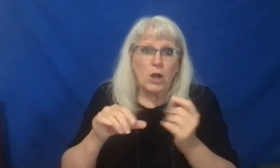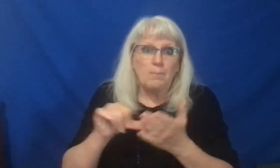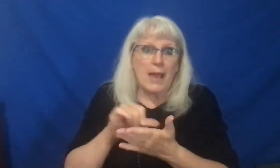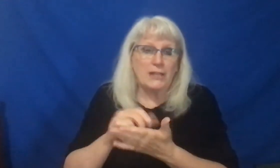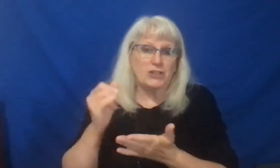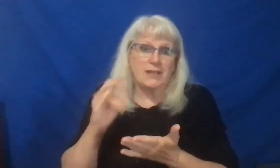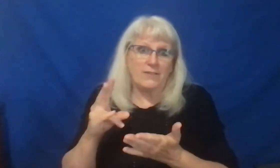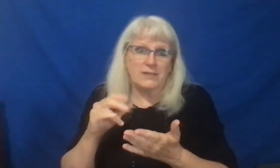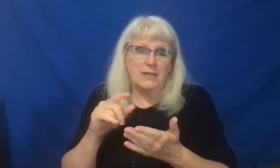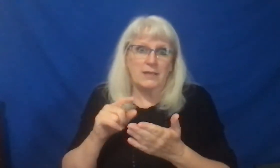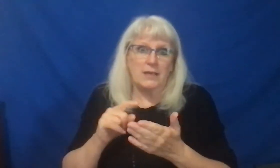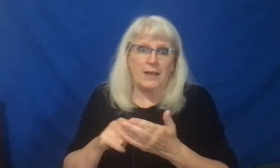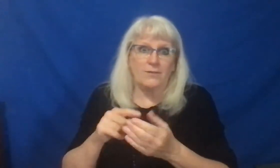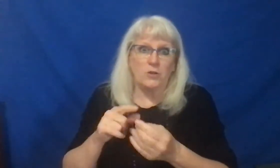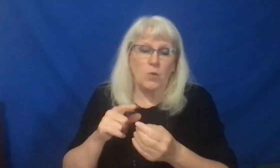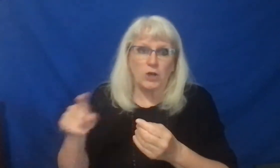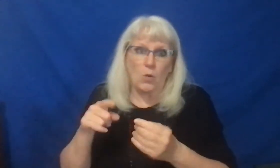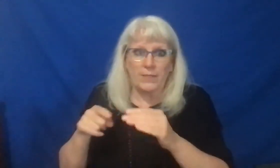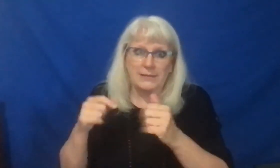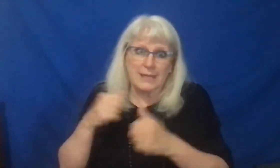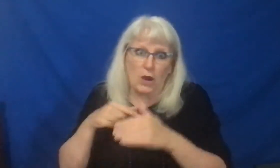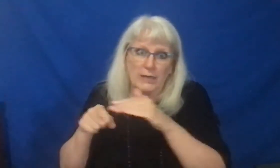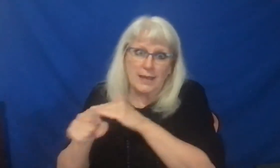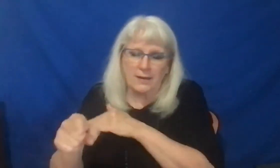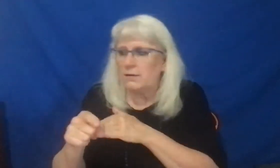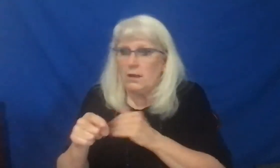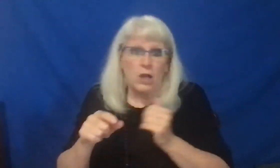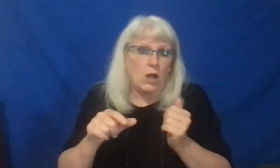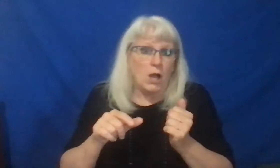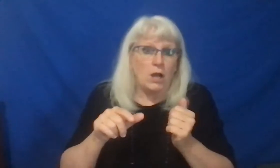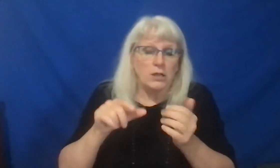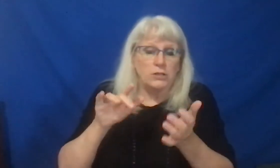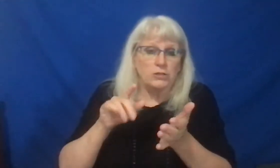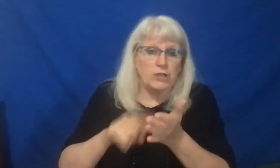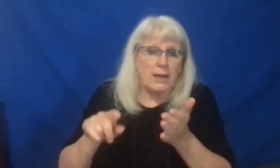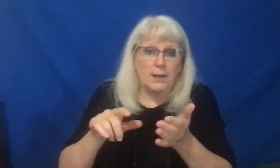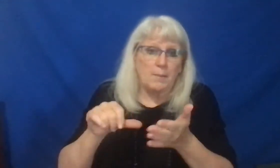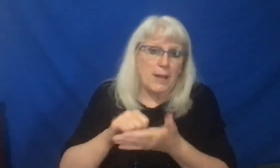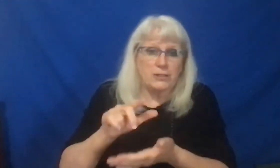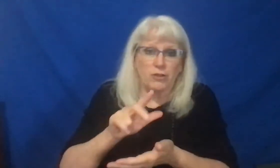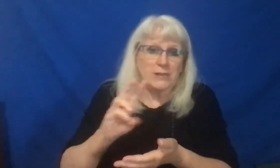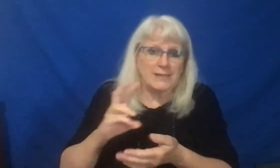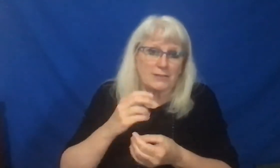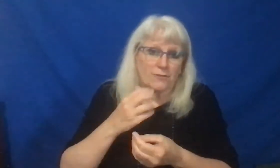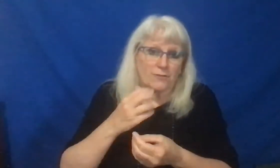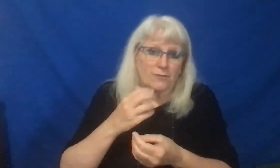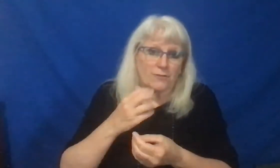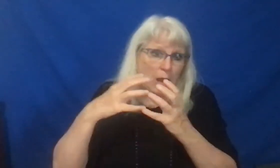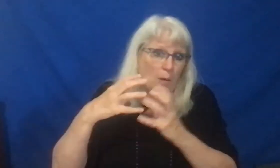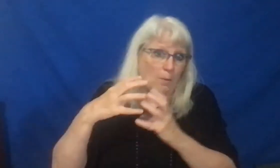go into the scary tunnel, and turn to page 36 if you want to take the hot air balloon ride. It's kind of like that, but experience, strength, and